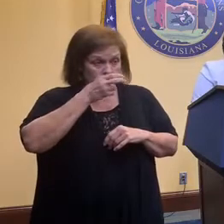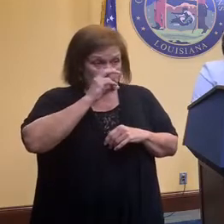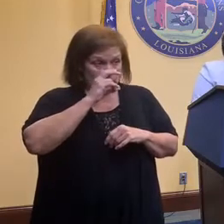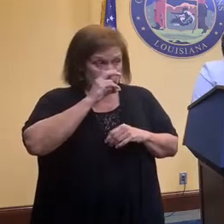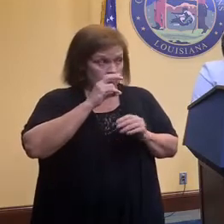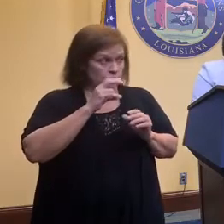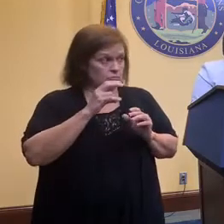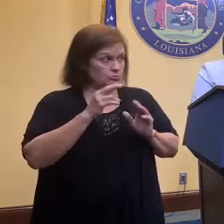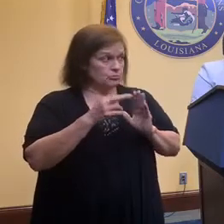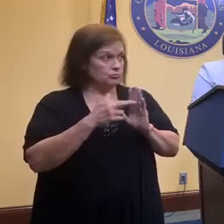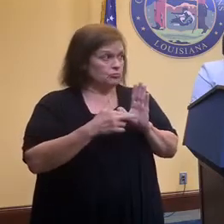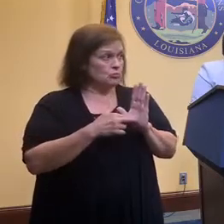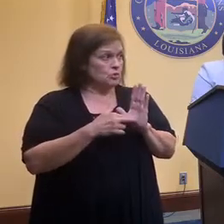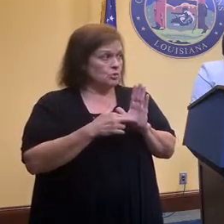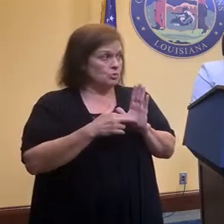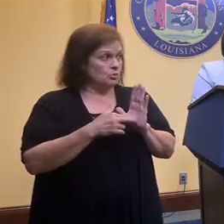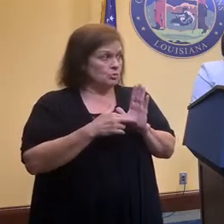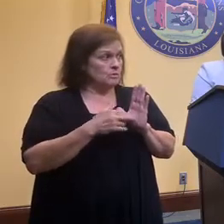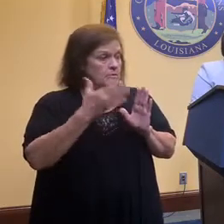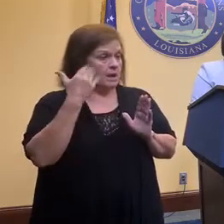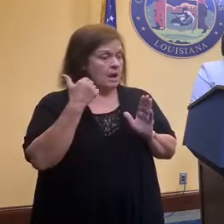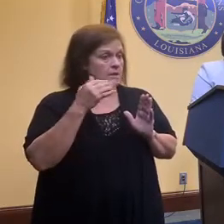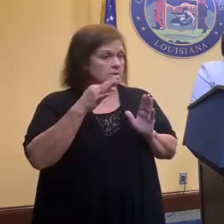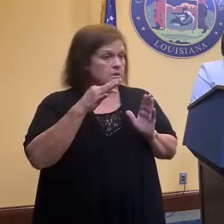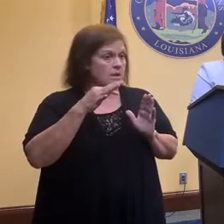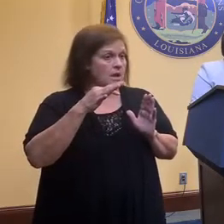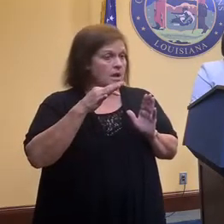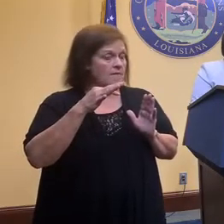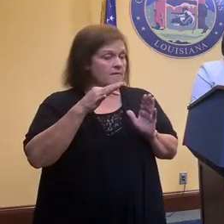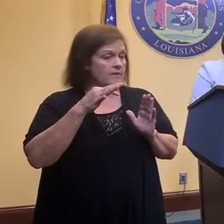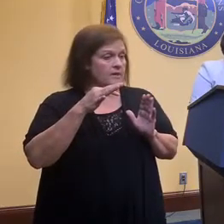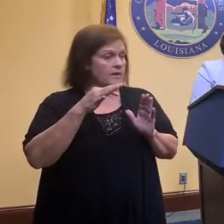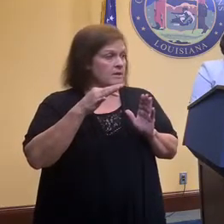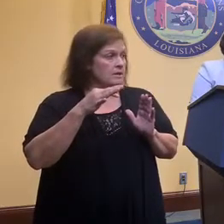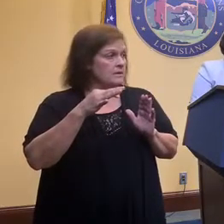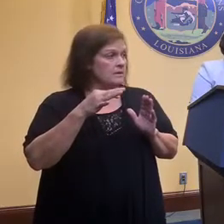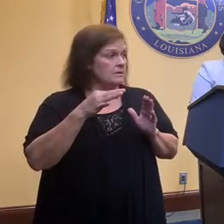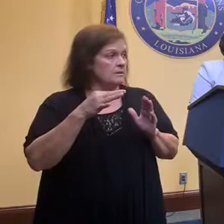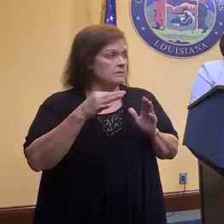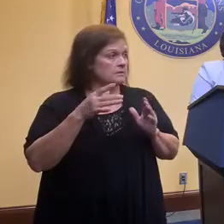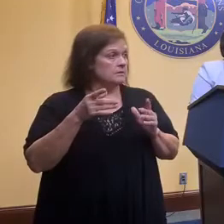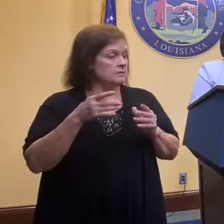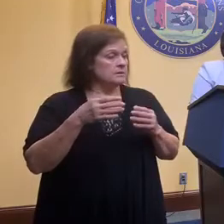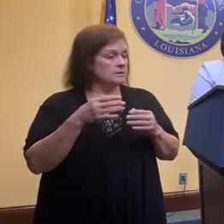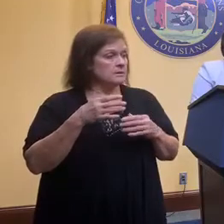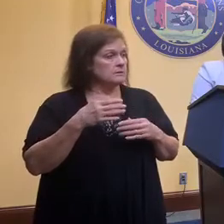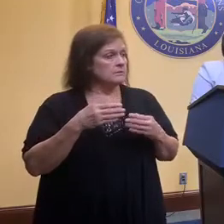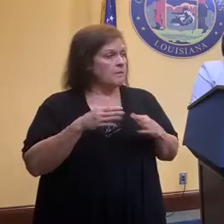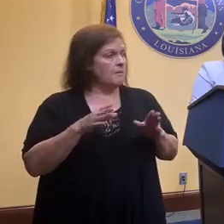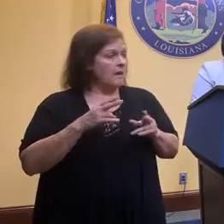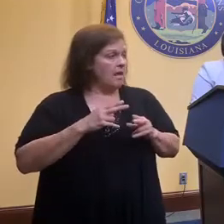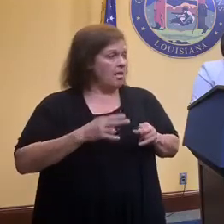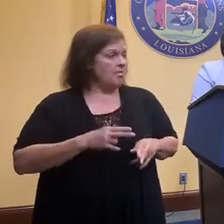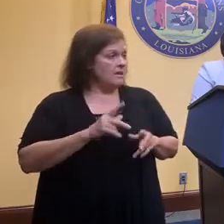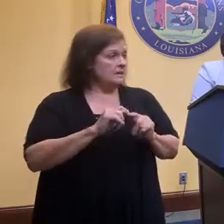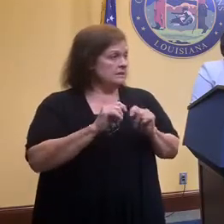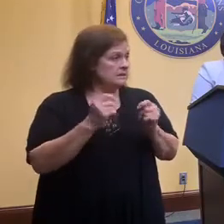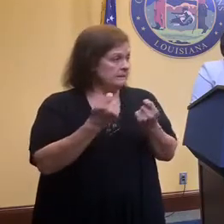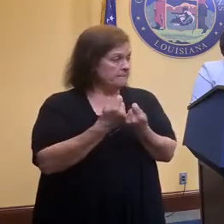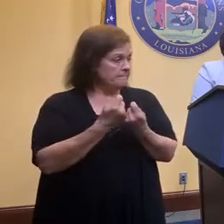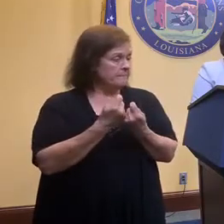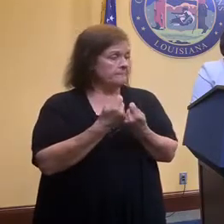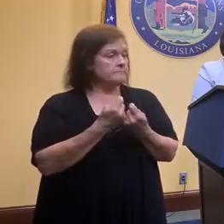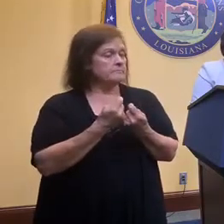really came from the public health team. In looking at trends, looking at